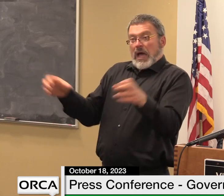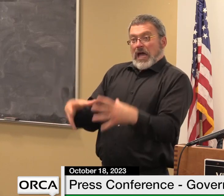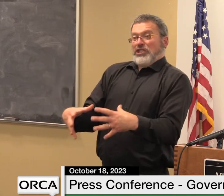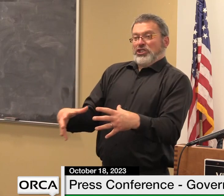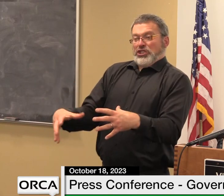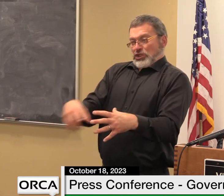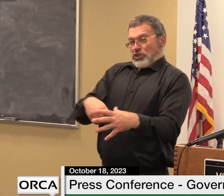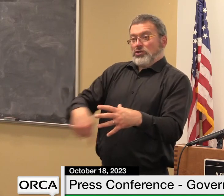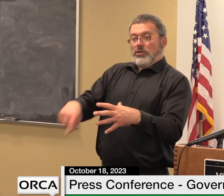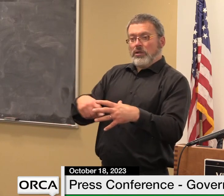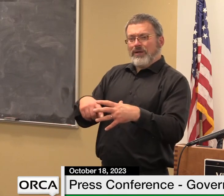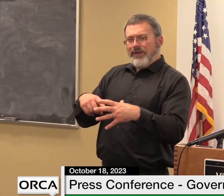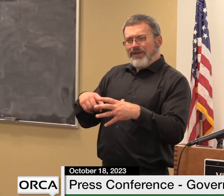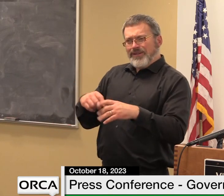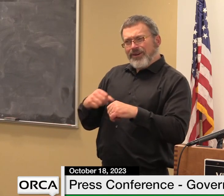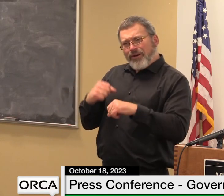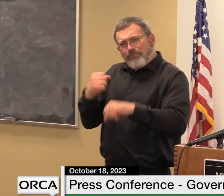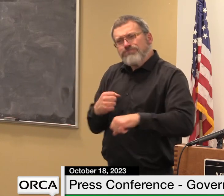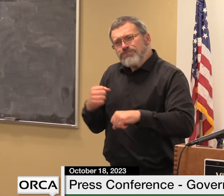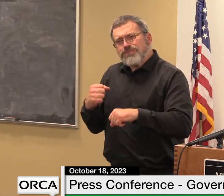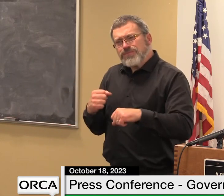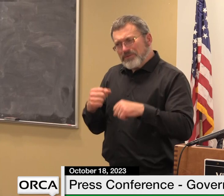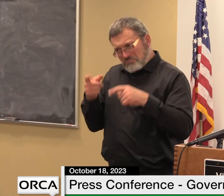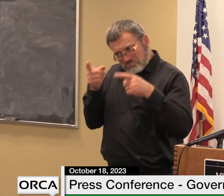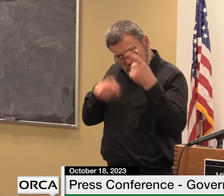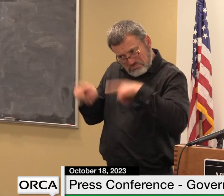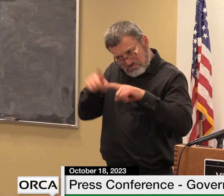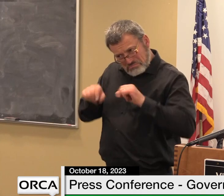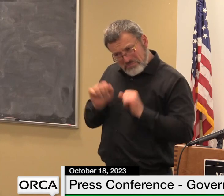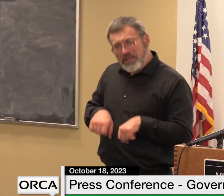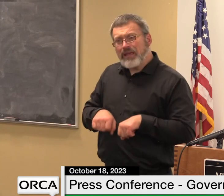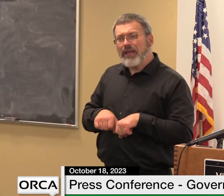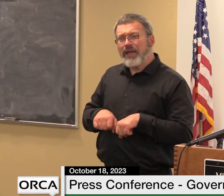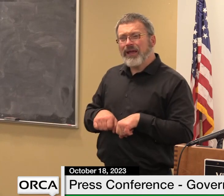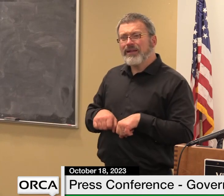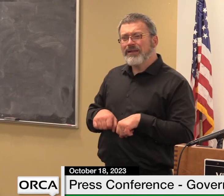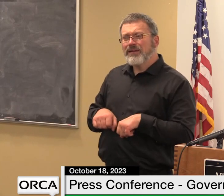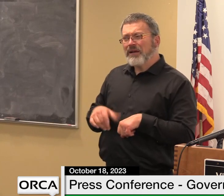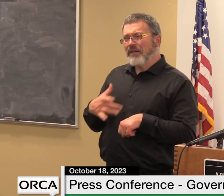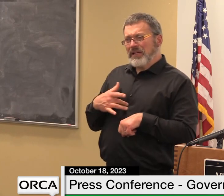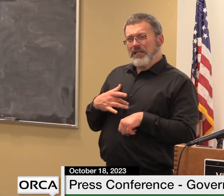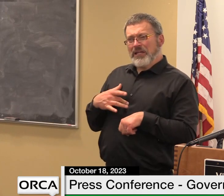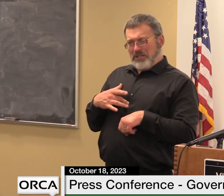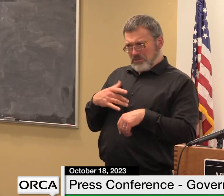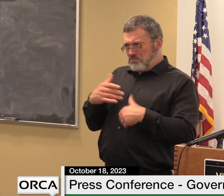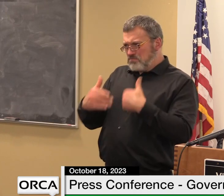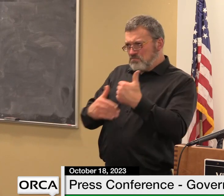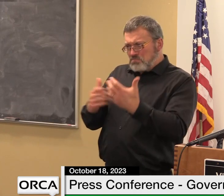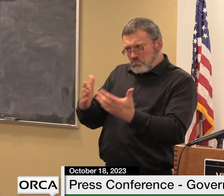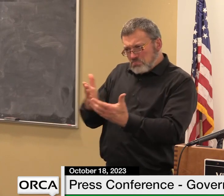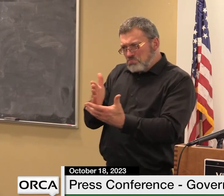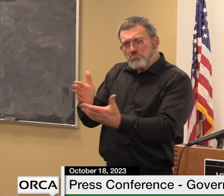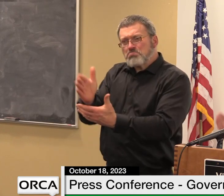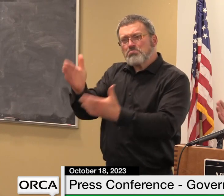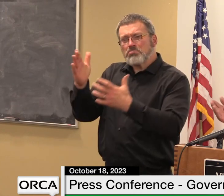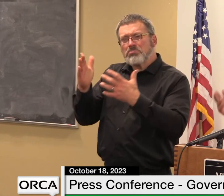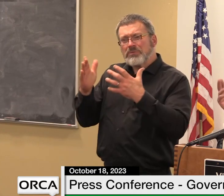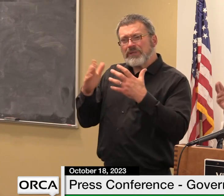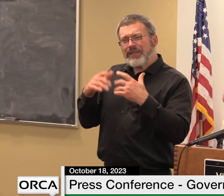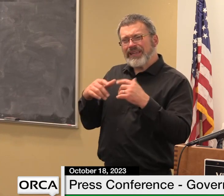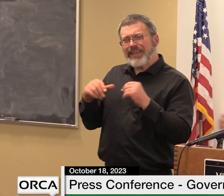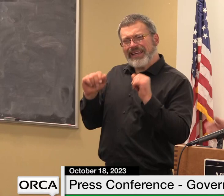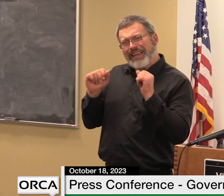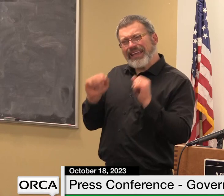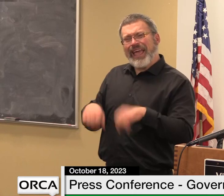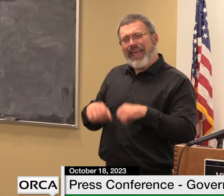there is a stronghold, I believe, of moderates and centrists in Congress, who who can actually are